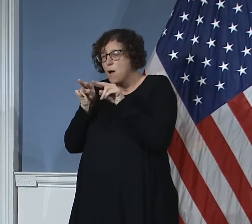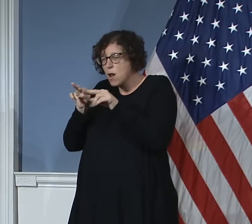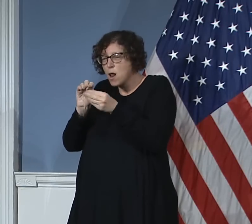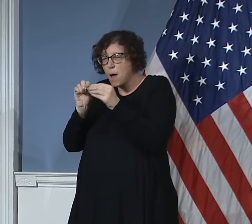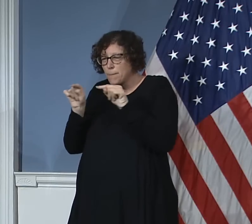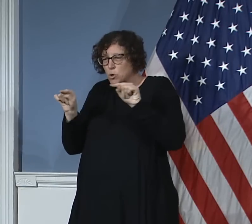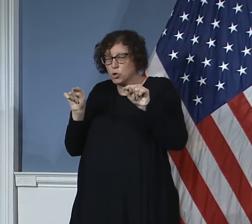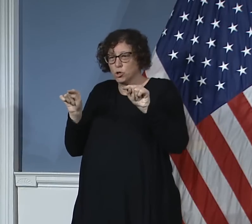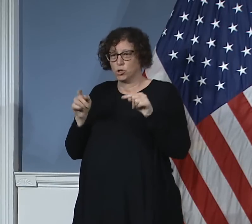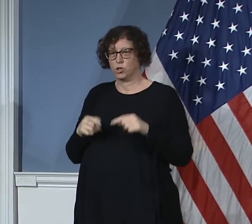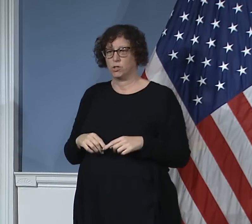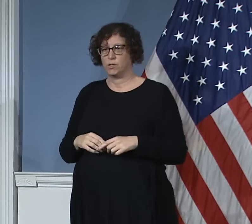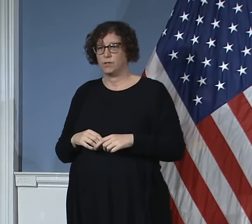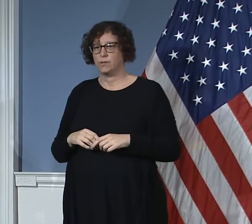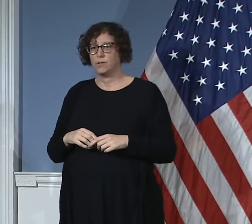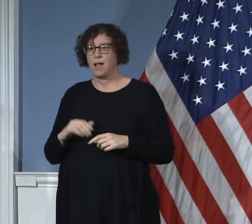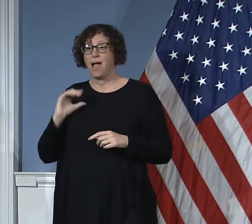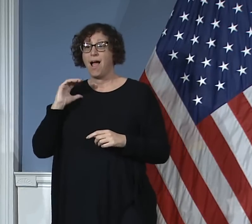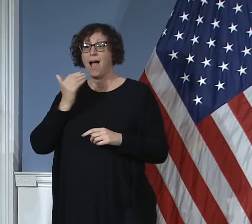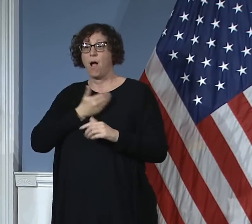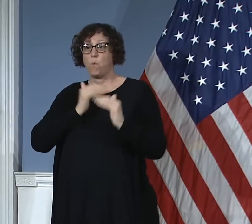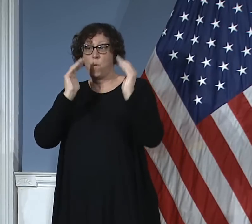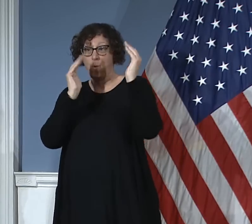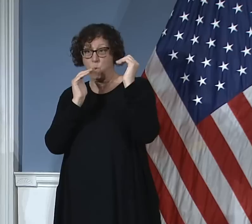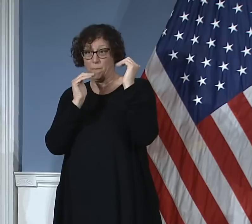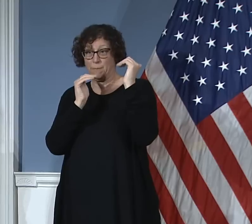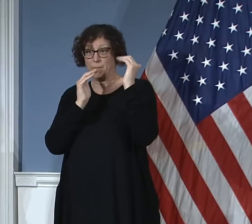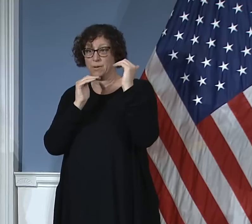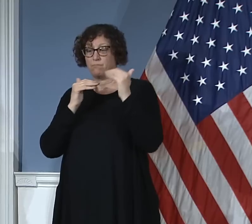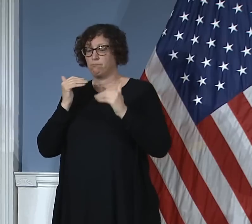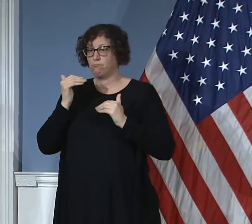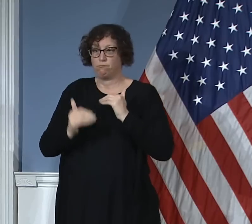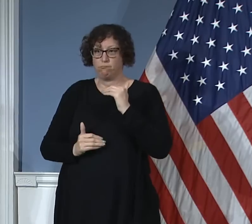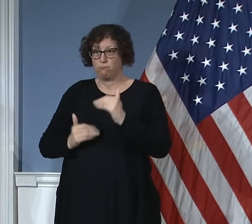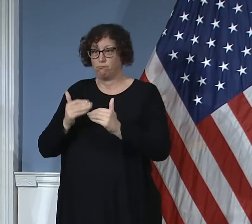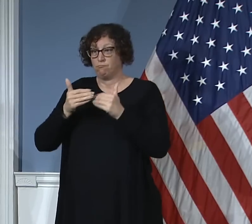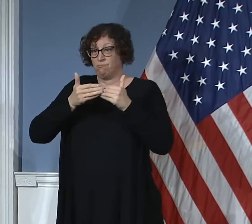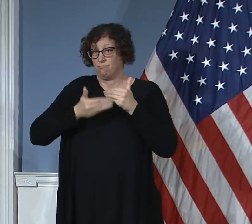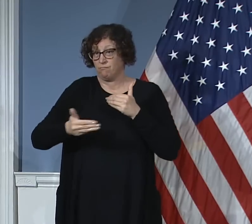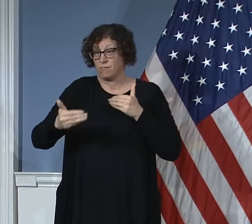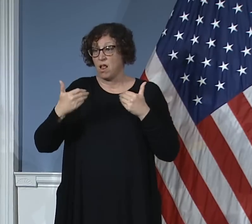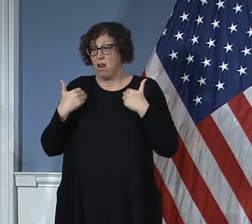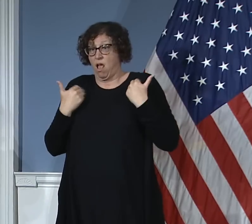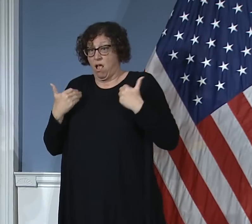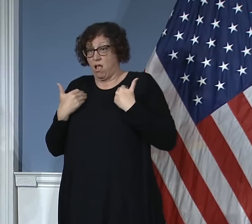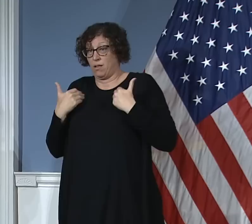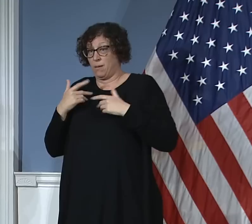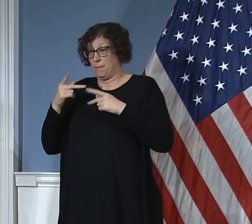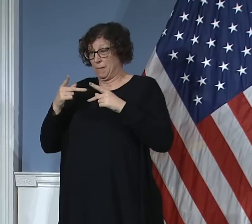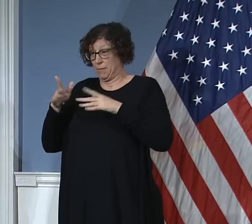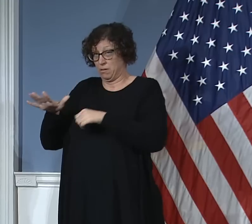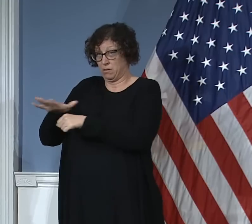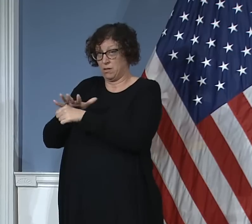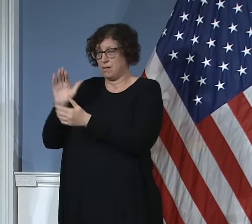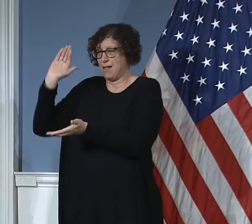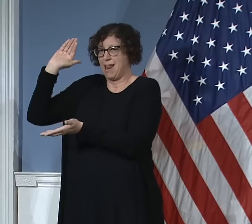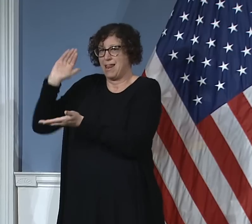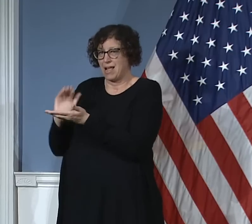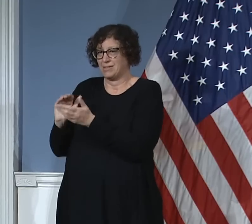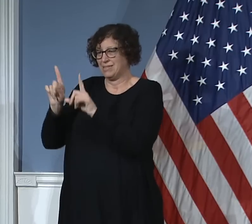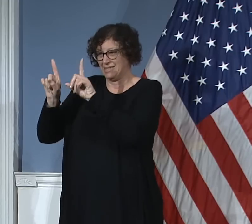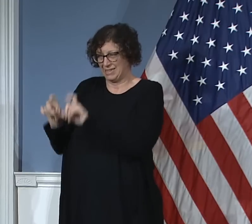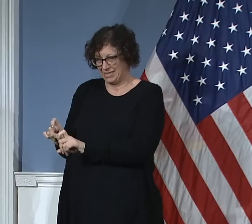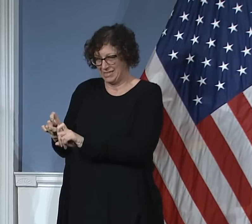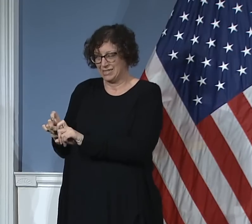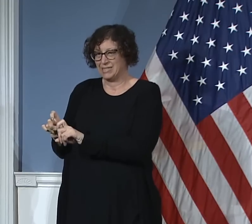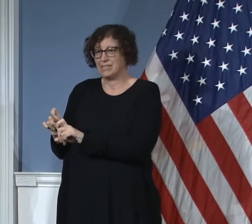of older individuals and a decrease in that younger age group. Though certainly it is up to provider discretion if they